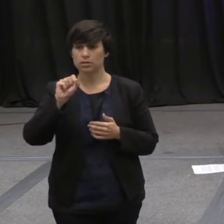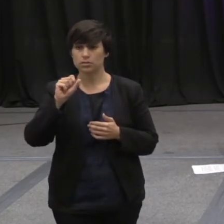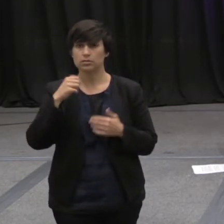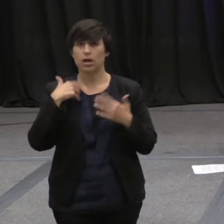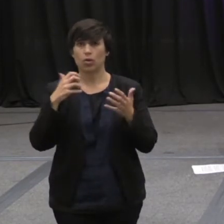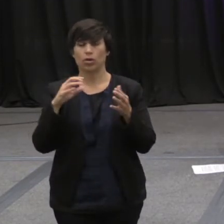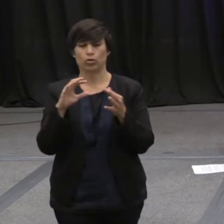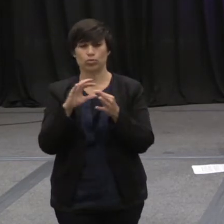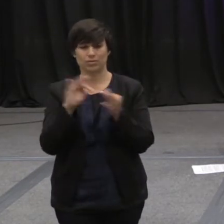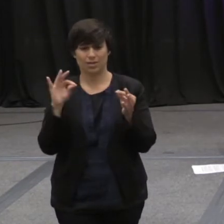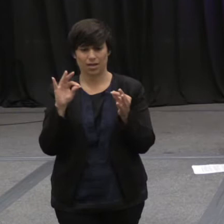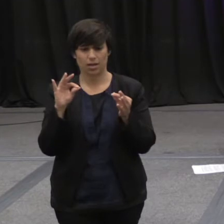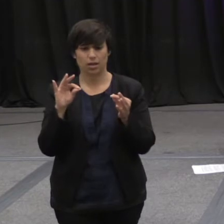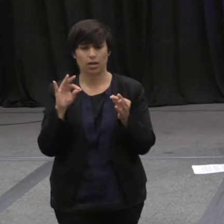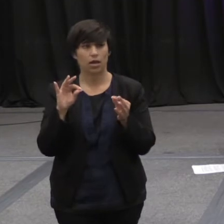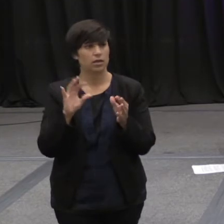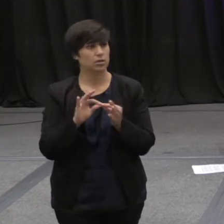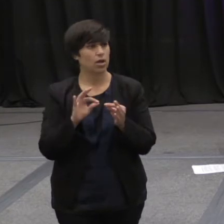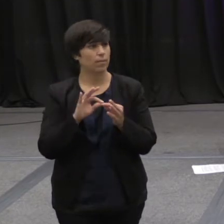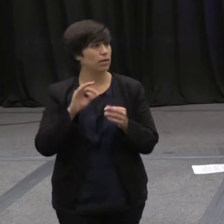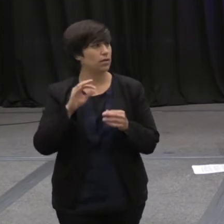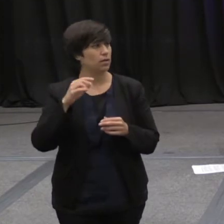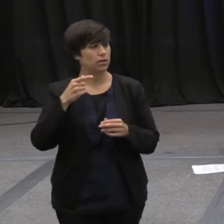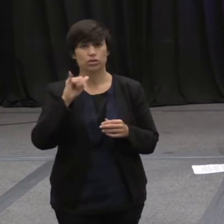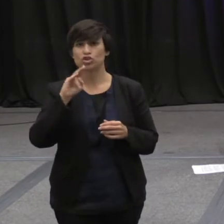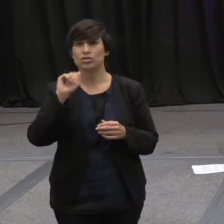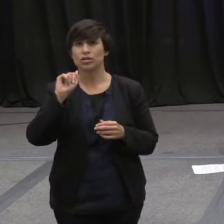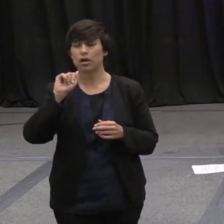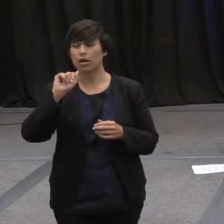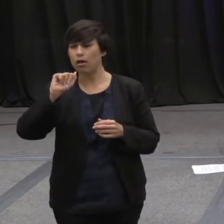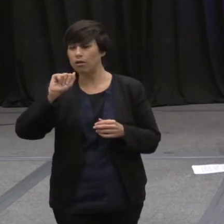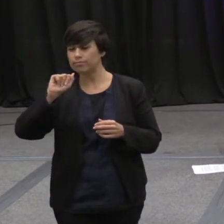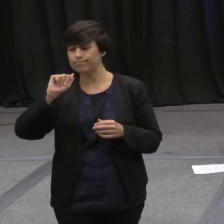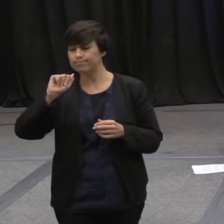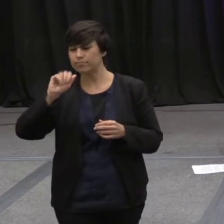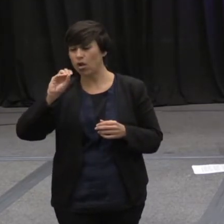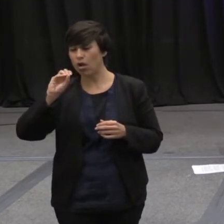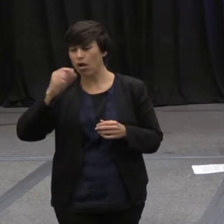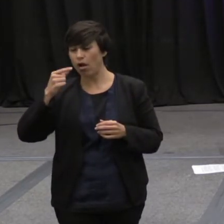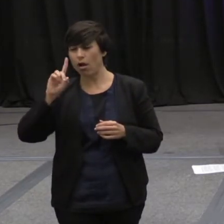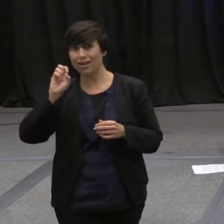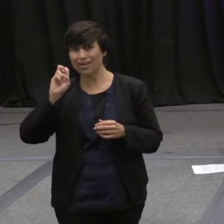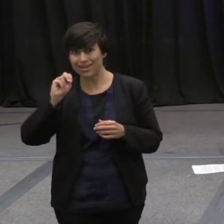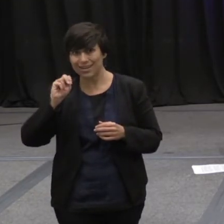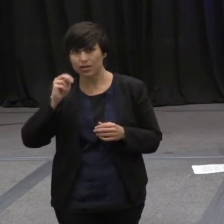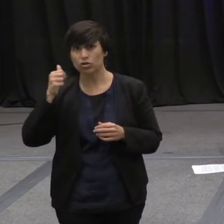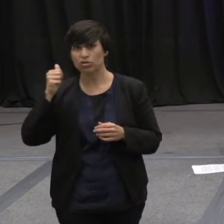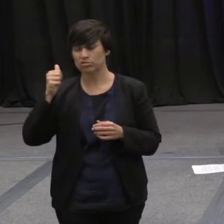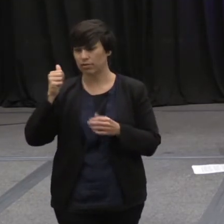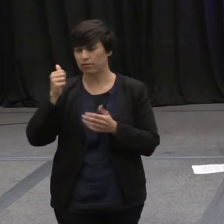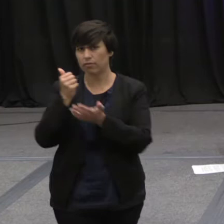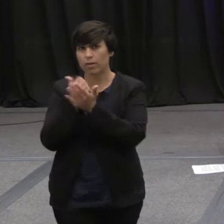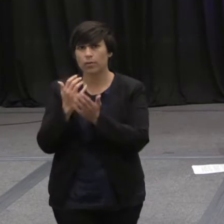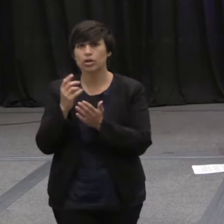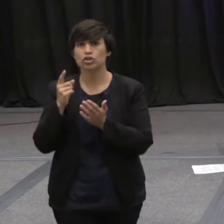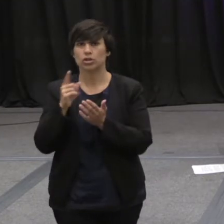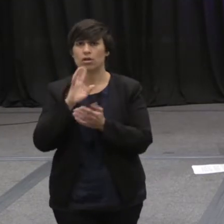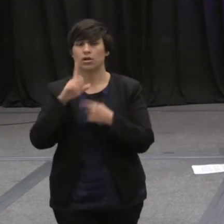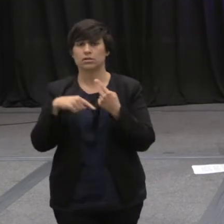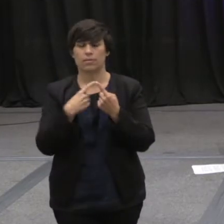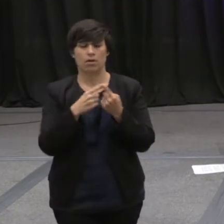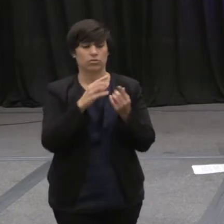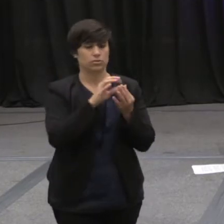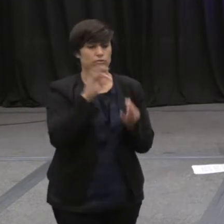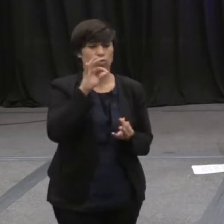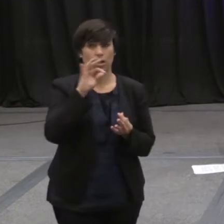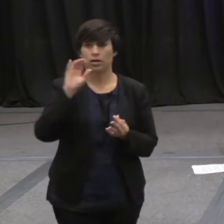comment. Gina Ogden is a sex therapist, and she talks about integrating spirituality and sexuality. And